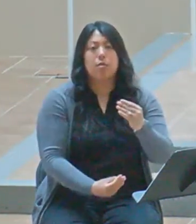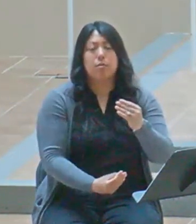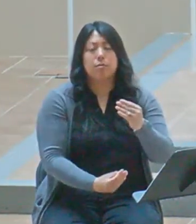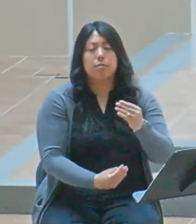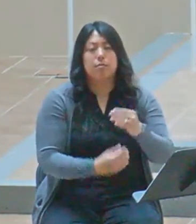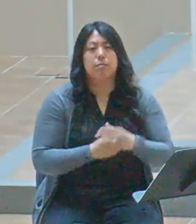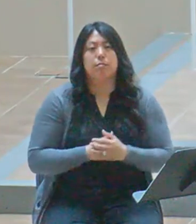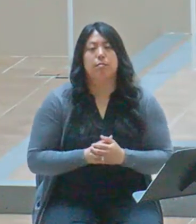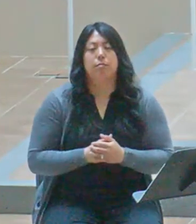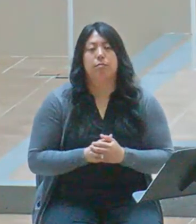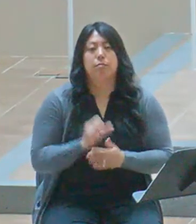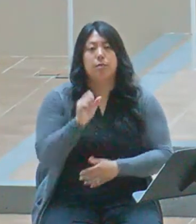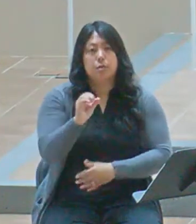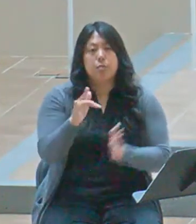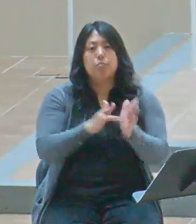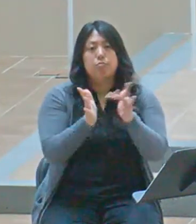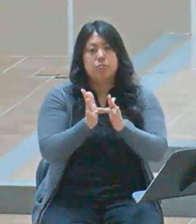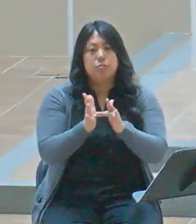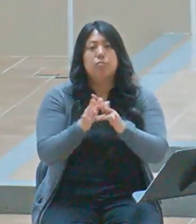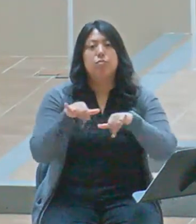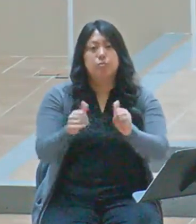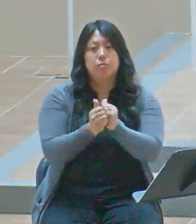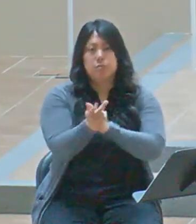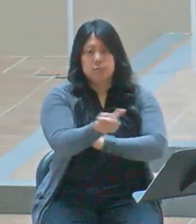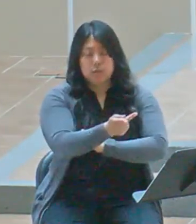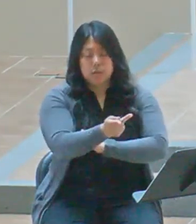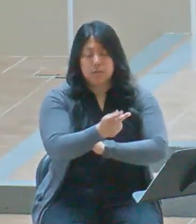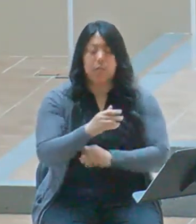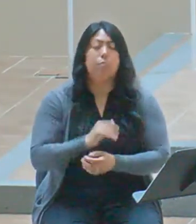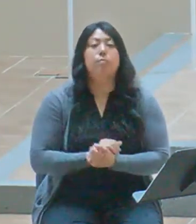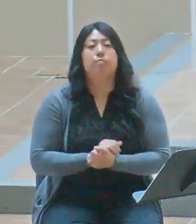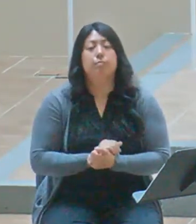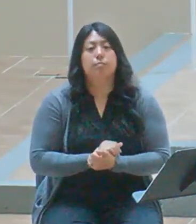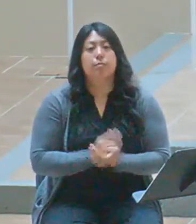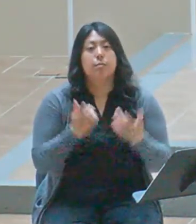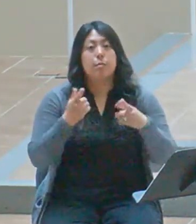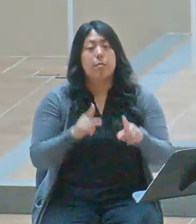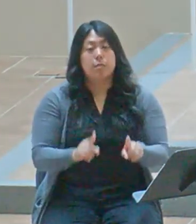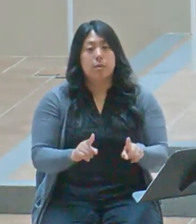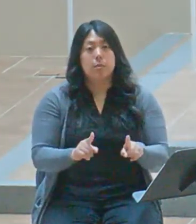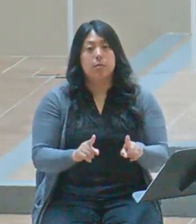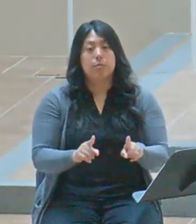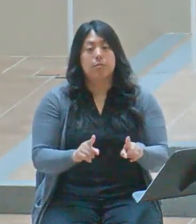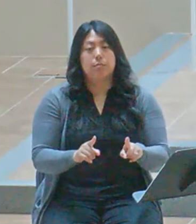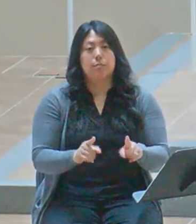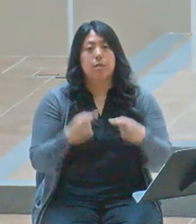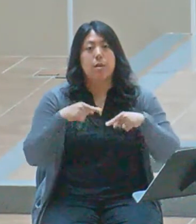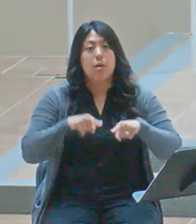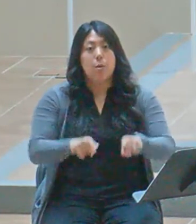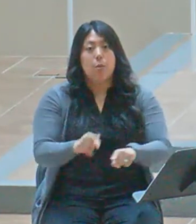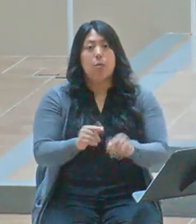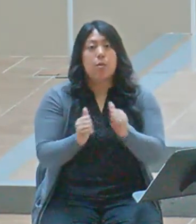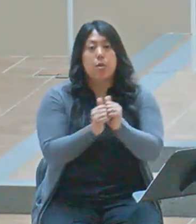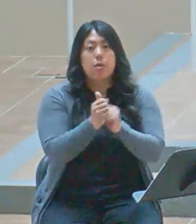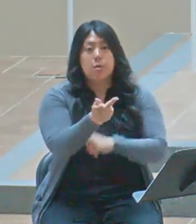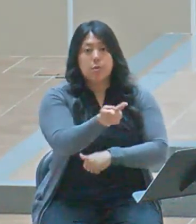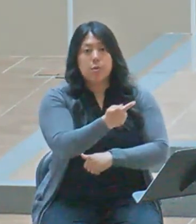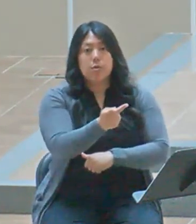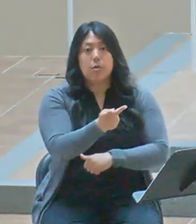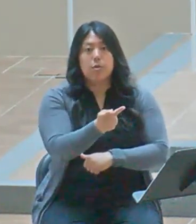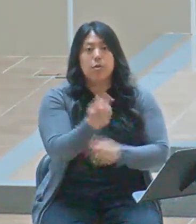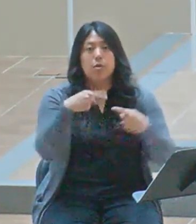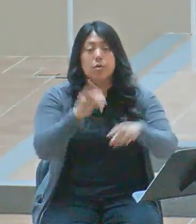over.' So he went in to stay with them. And it happened that while he was with them at